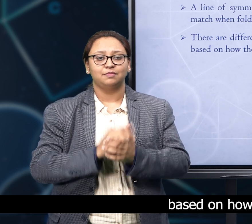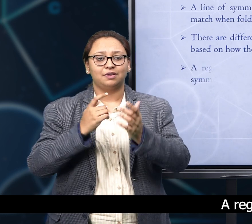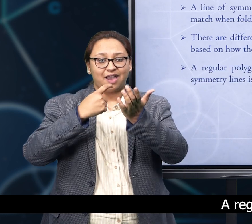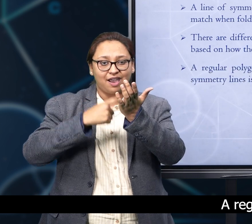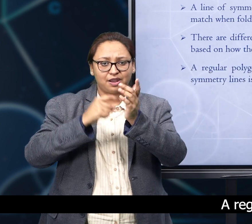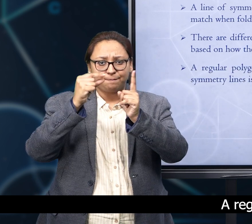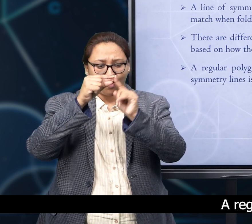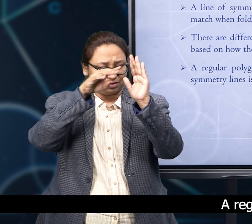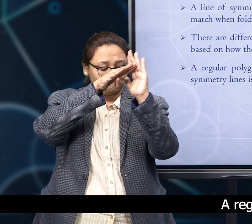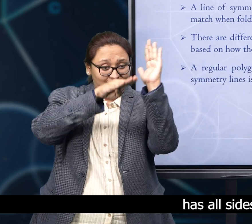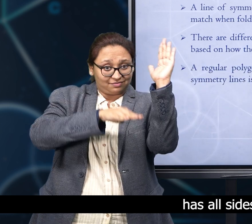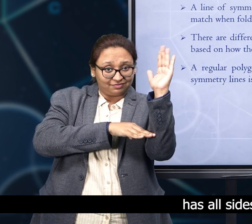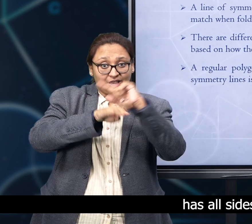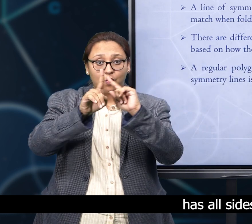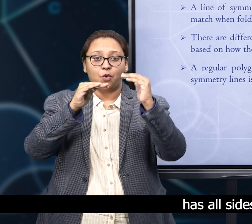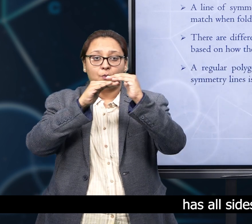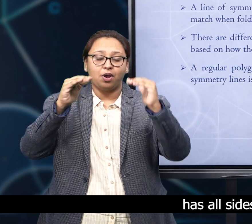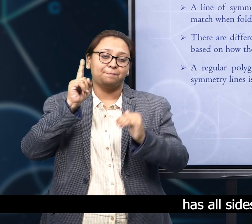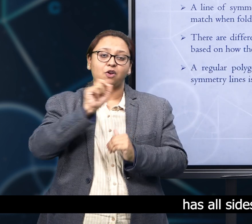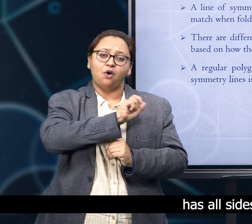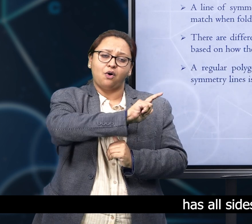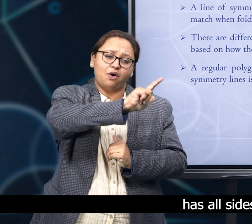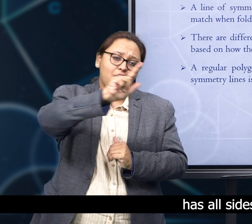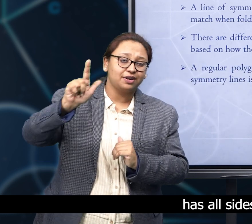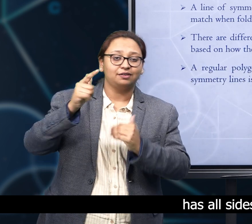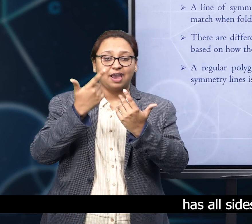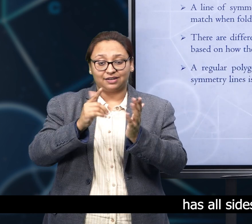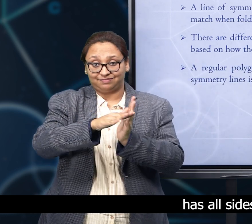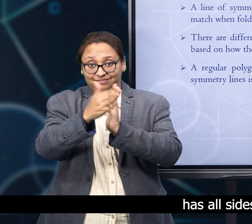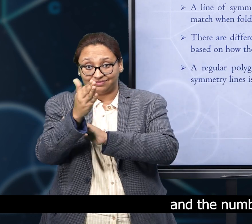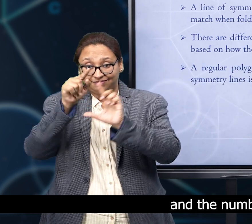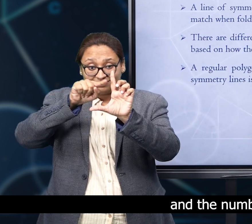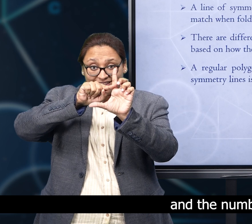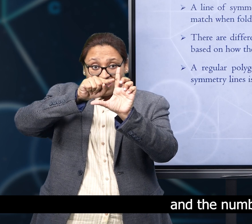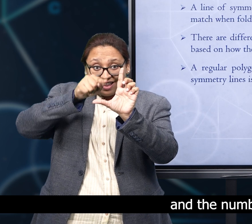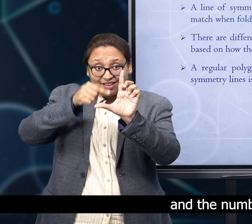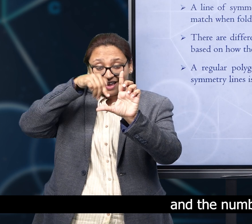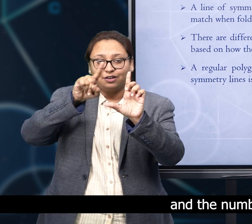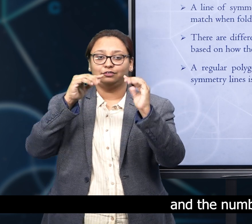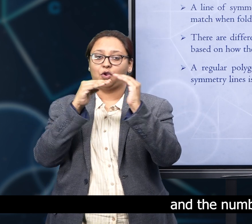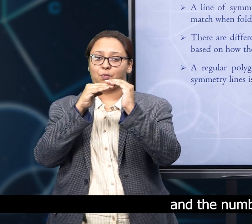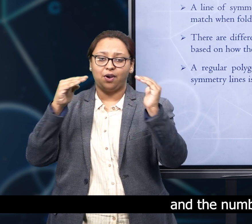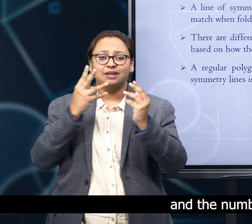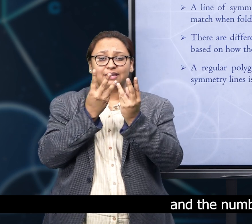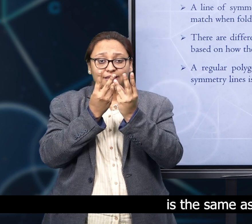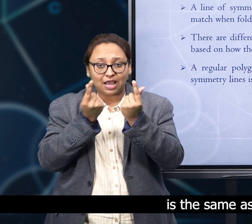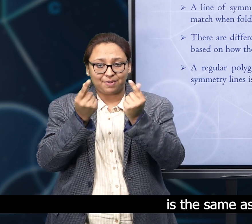A regular polygon has all sides and angles equal, and the number of symmetry lines is the